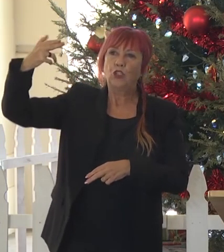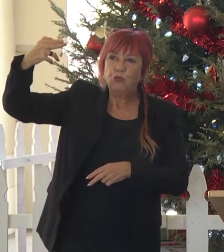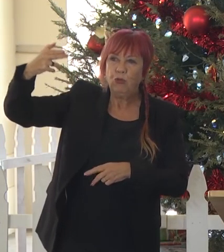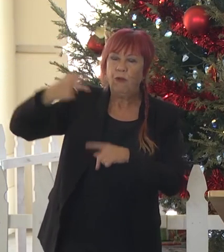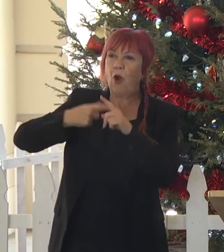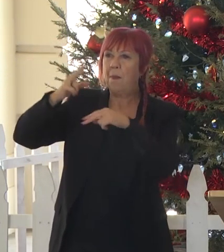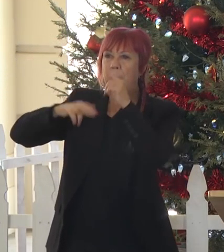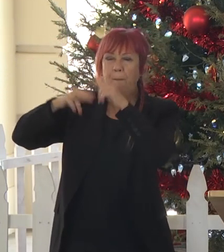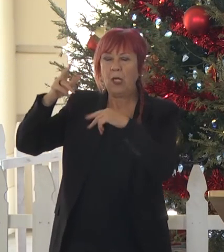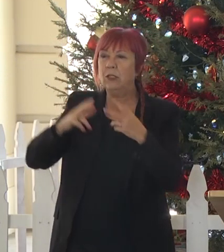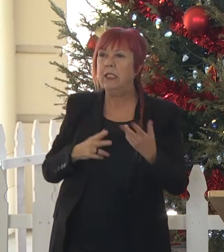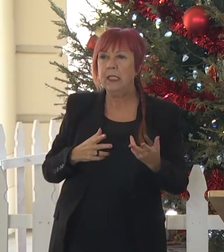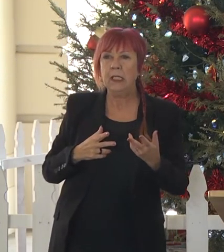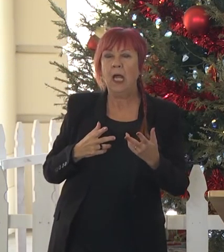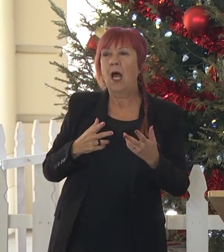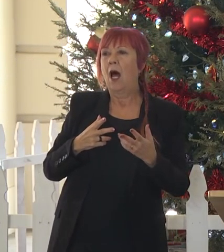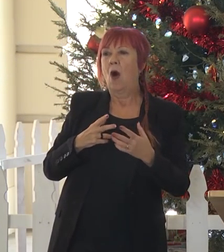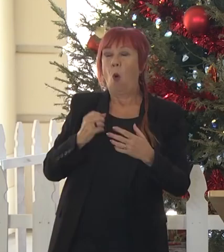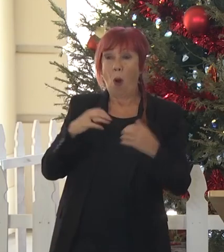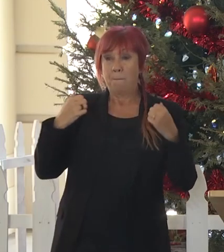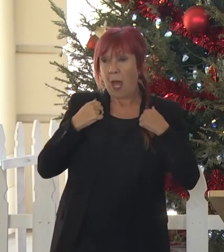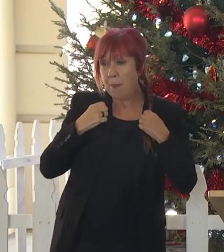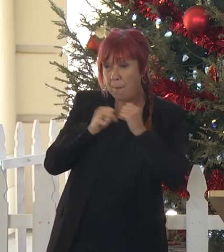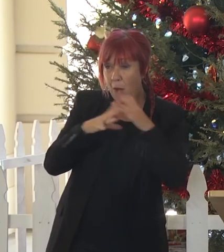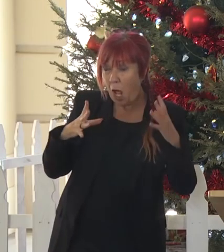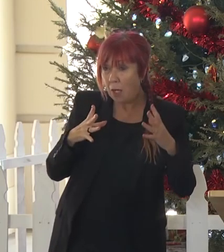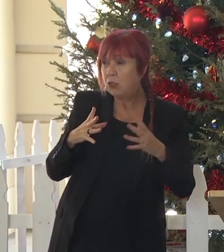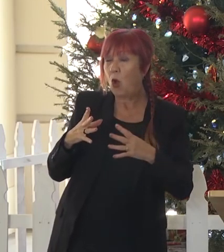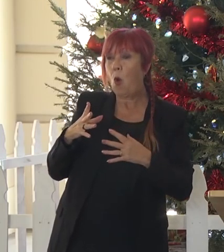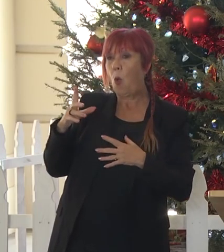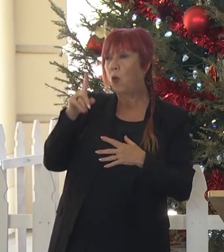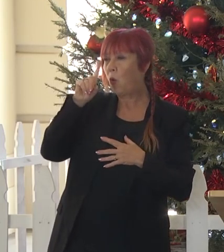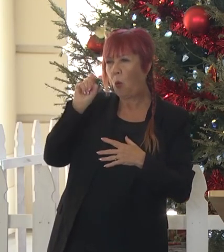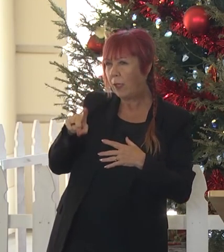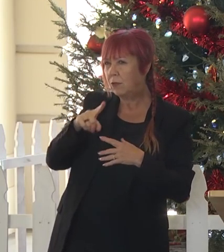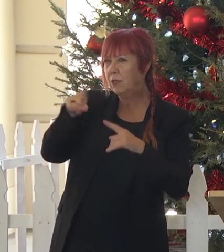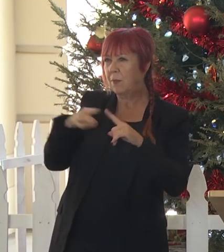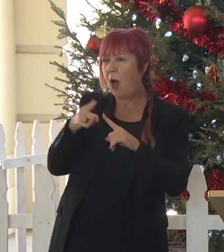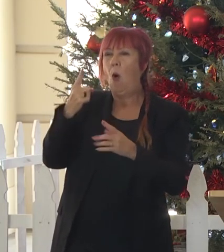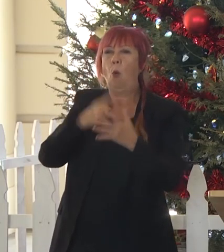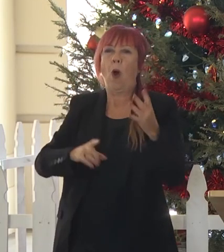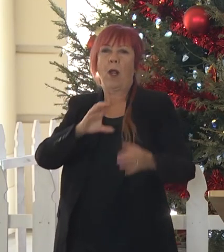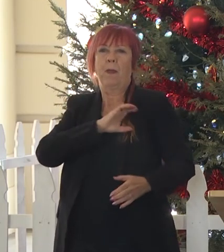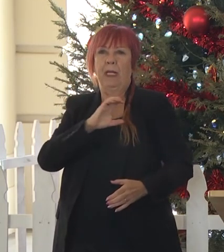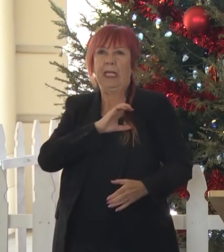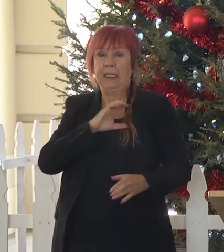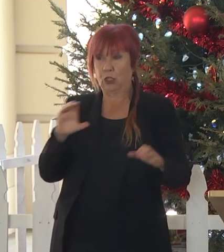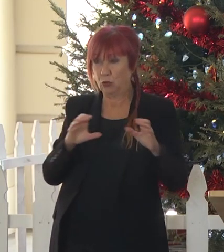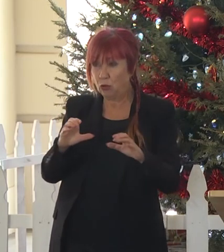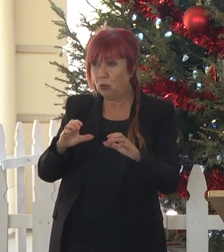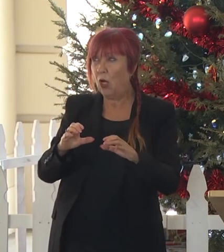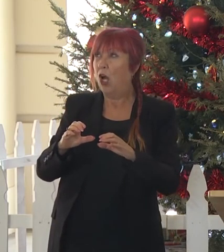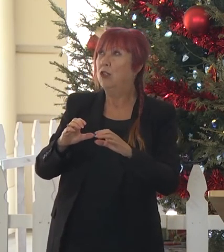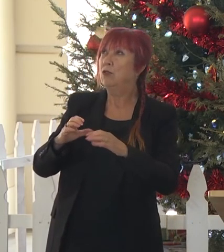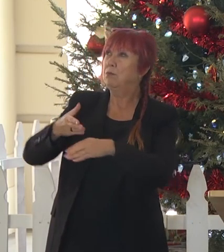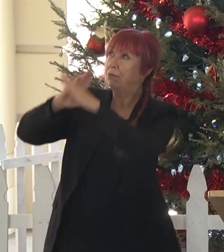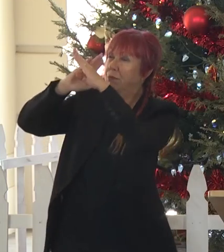So the question is what is the Pasadena Police Department and our community partners or our law enforcement partners, what have we done to